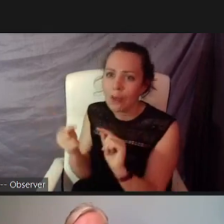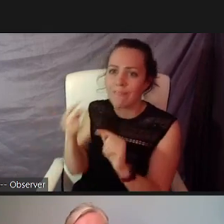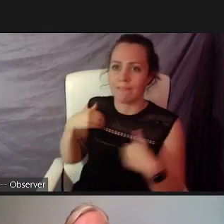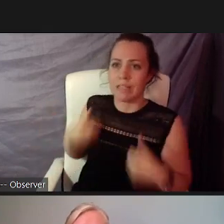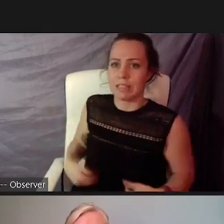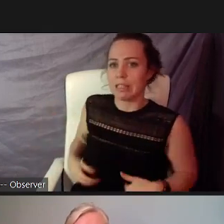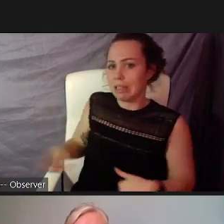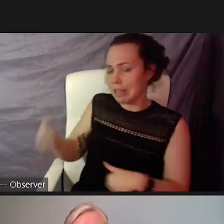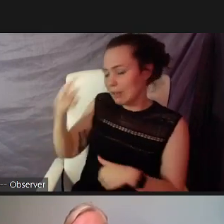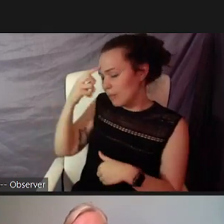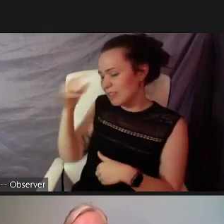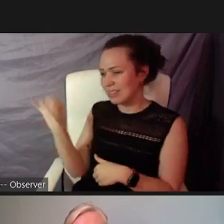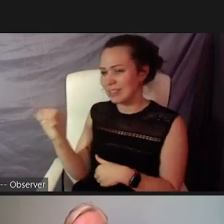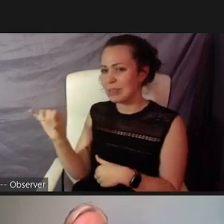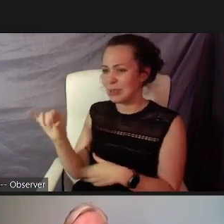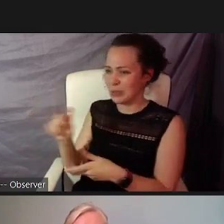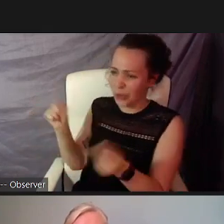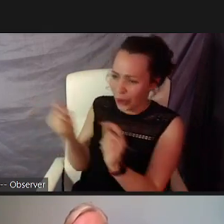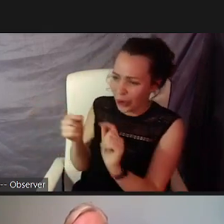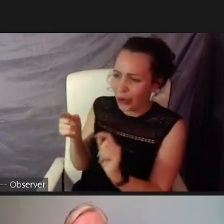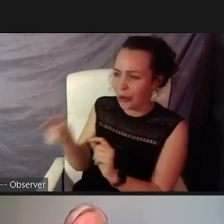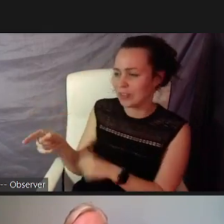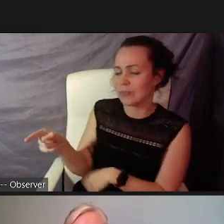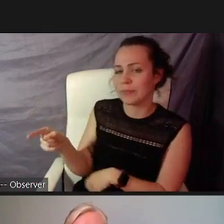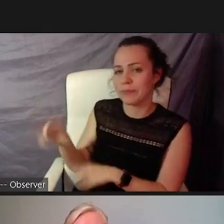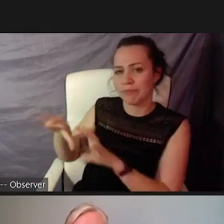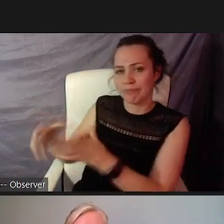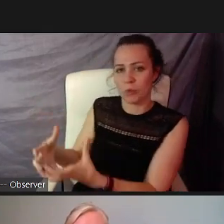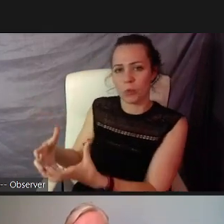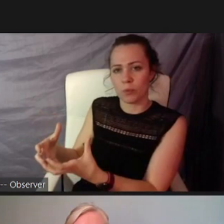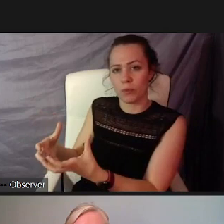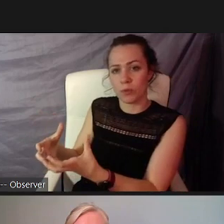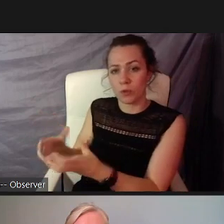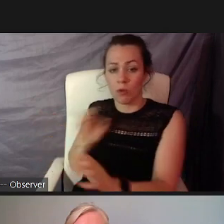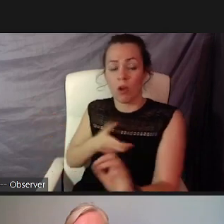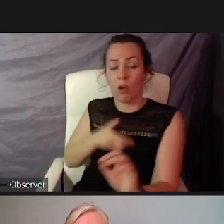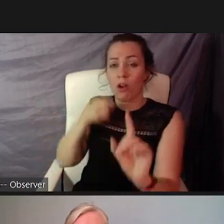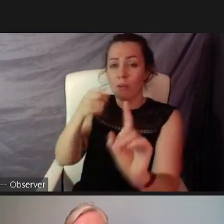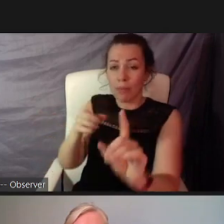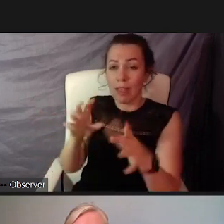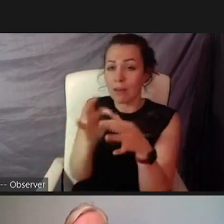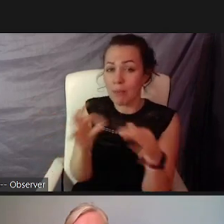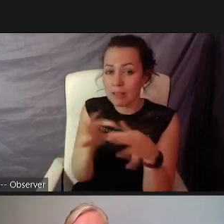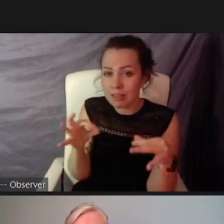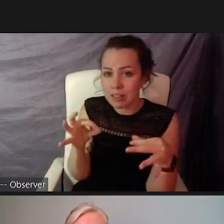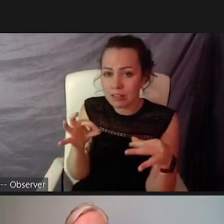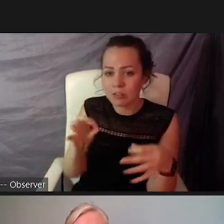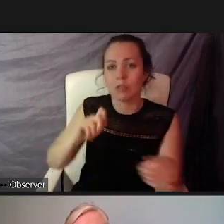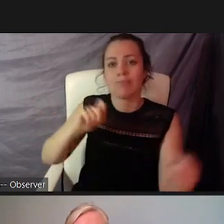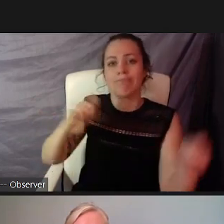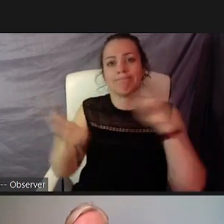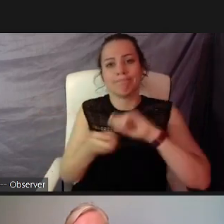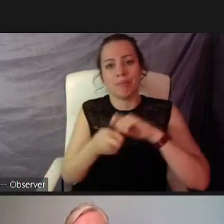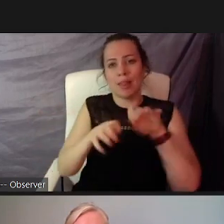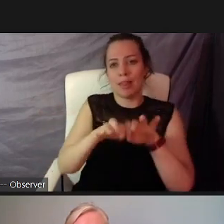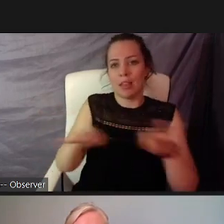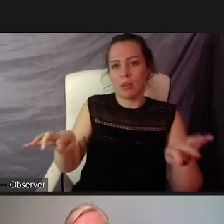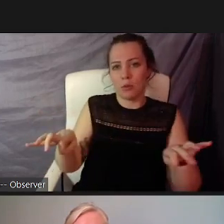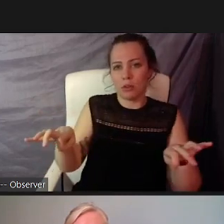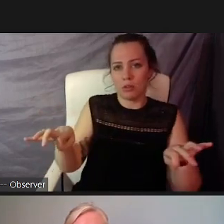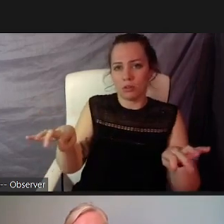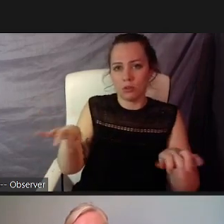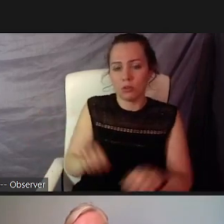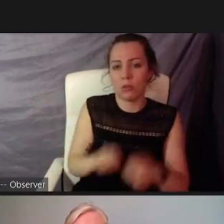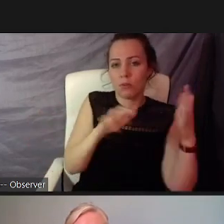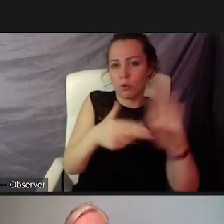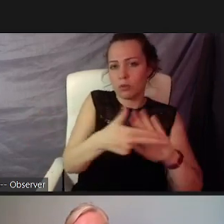that group. So our main message here is around the use of language to fight stigma.